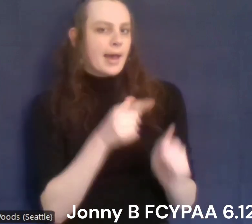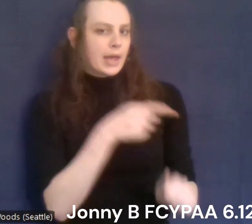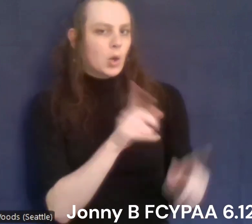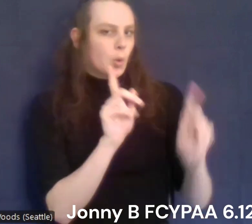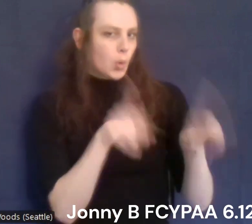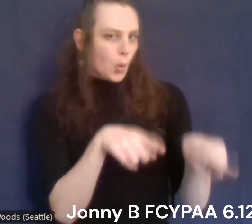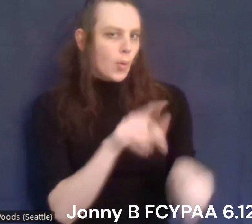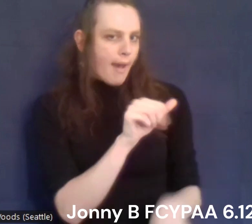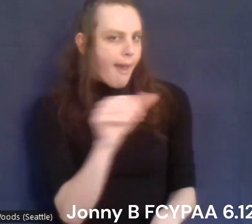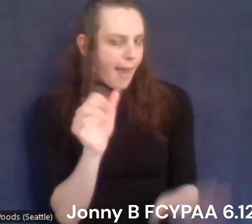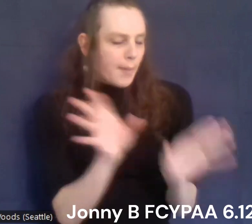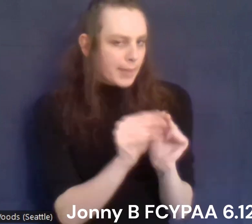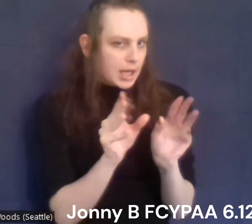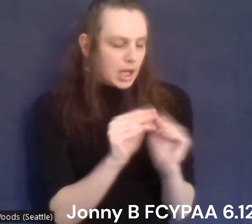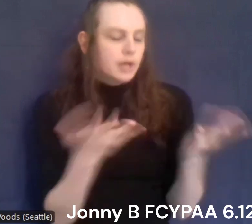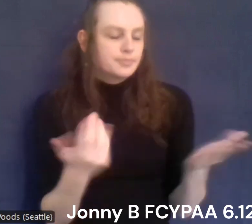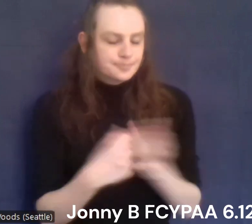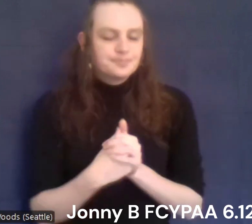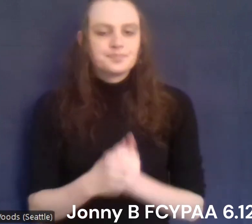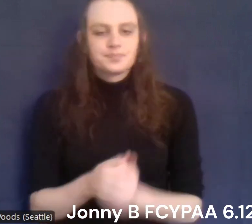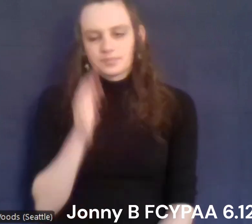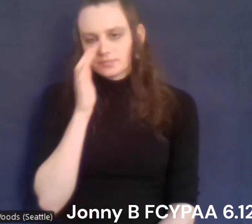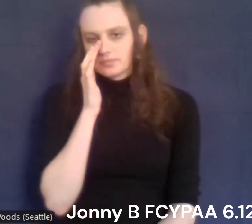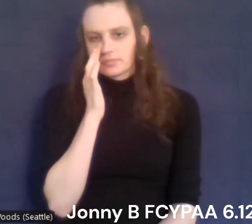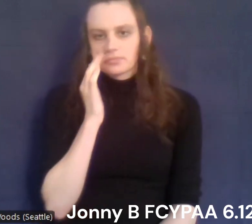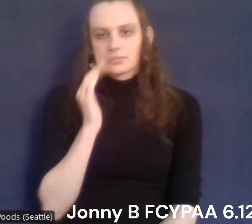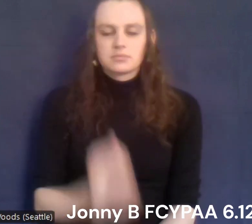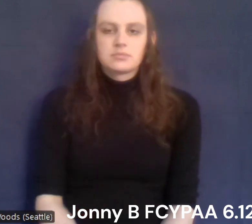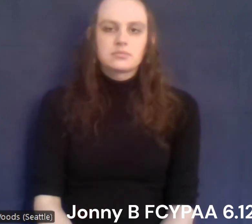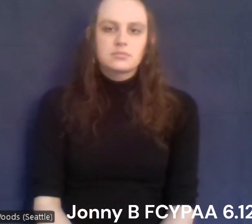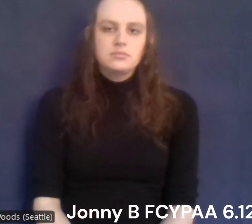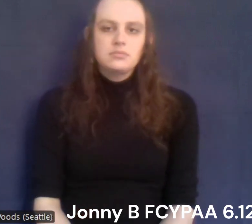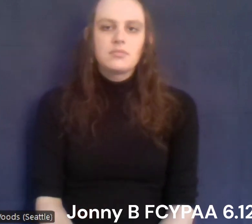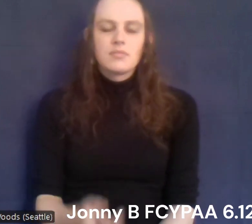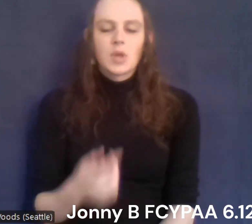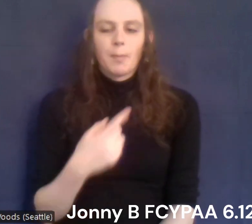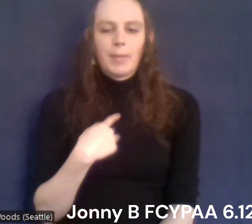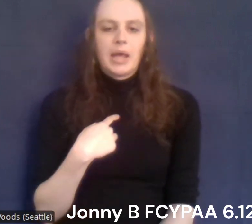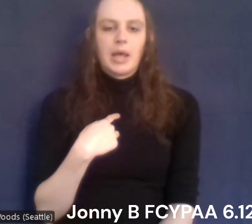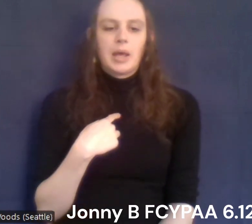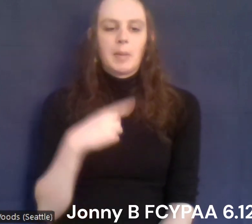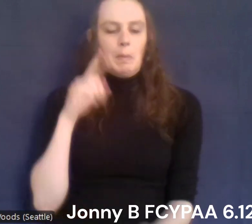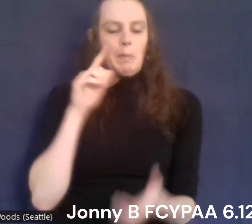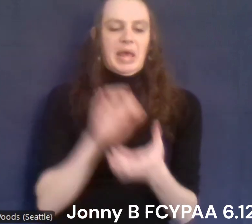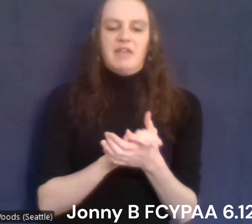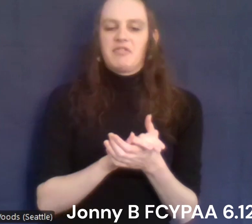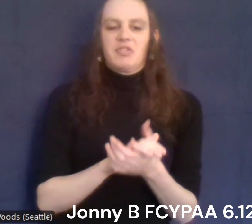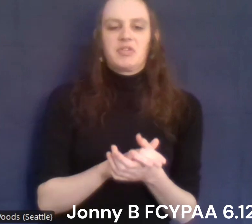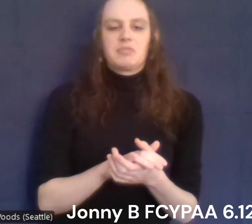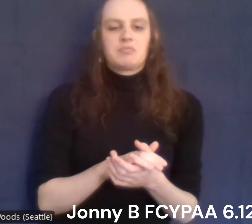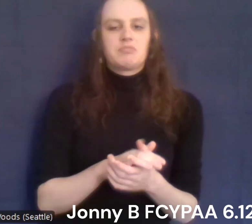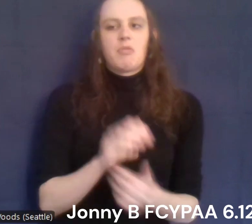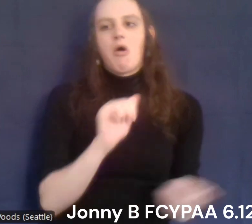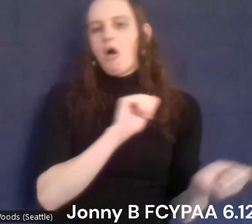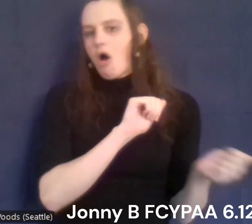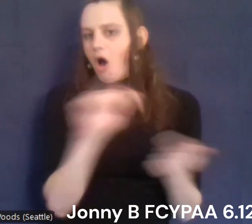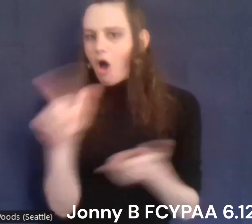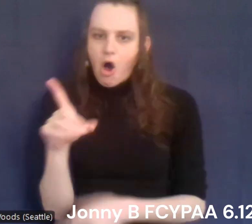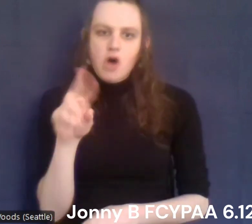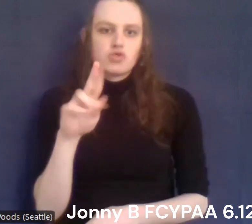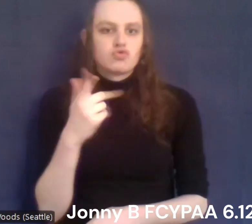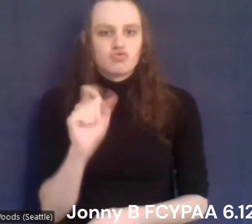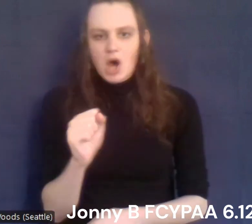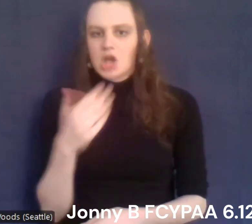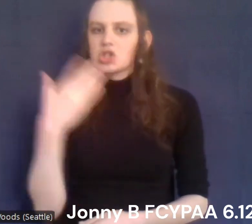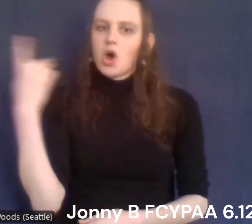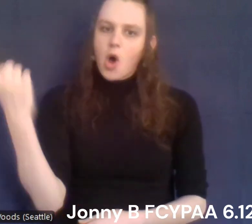I was, yeah, like I said, like a dare kid where drugs were bad, and I was all